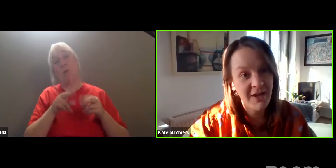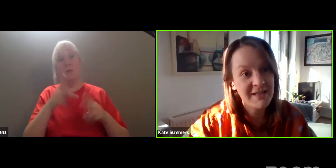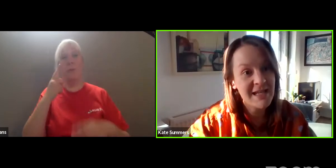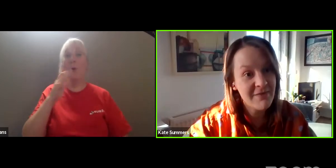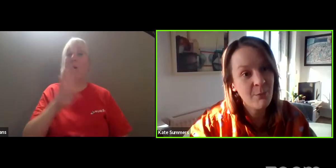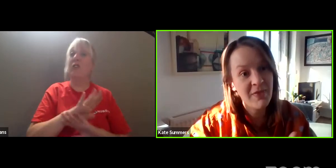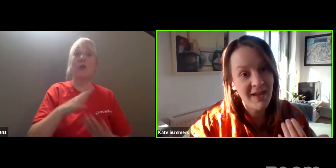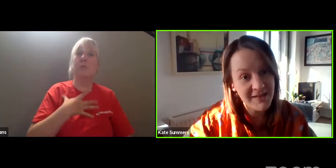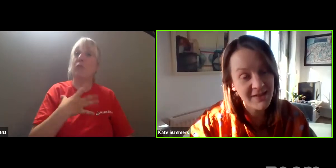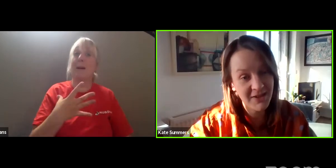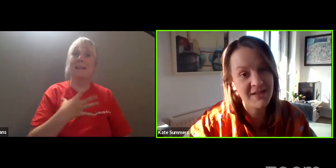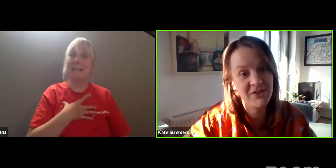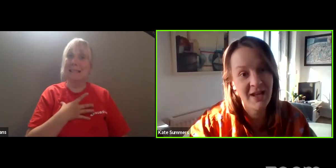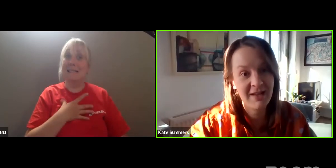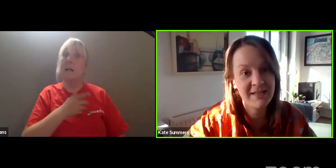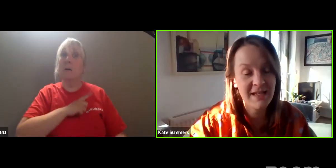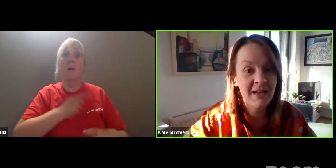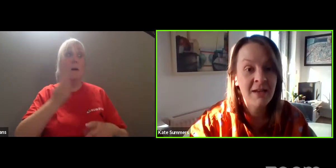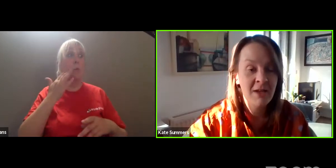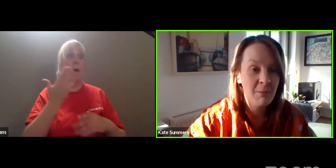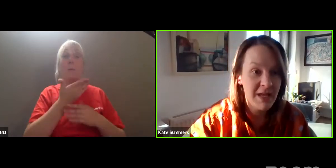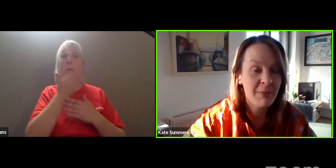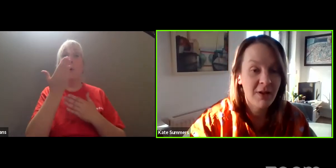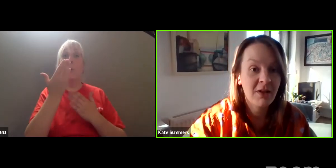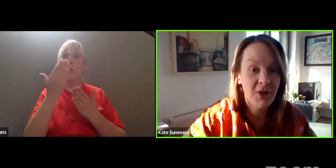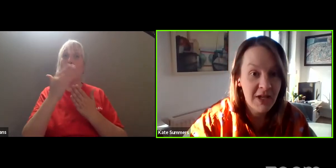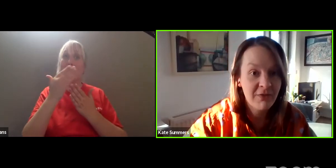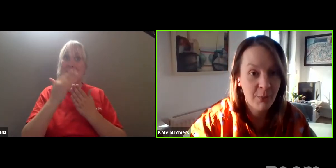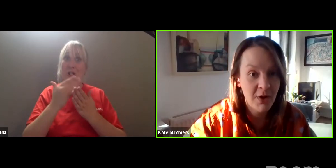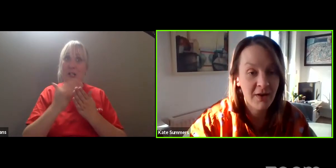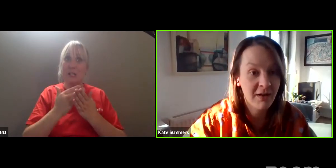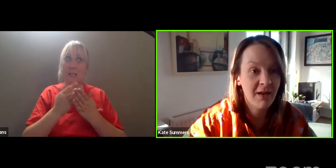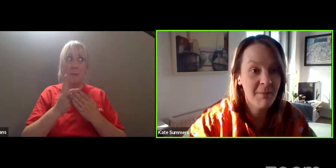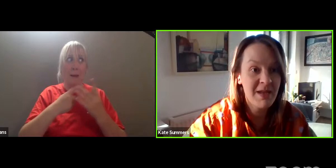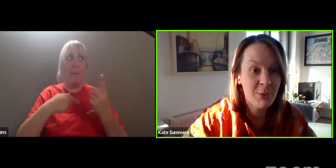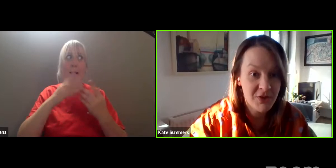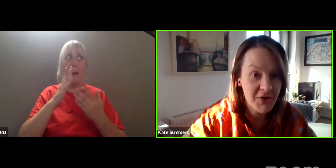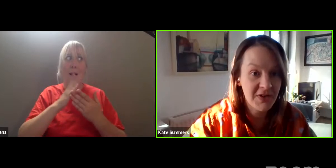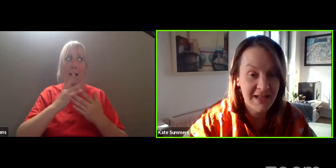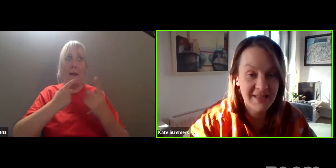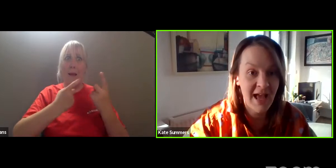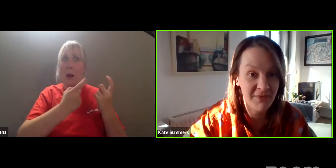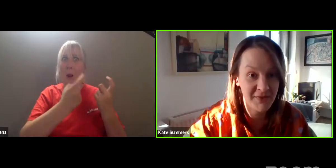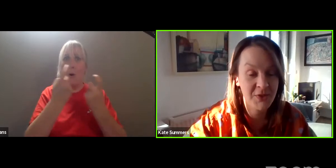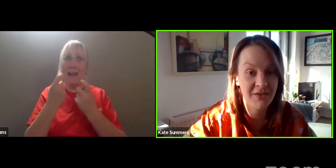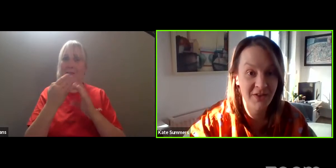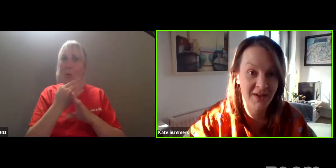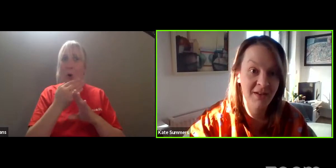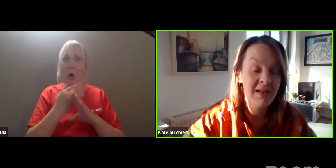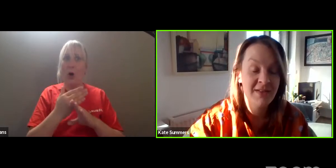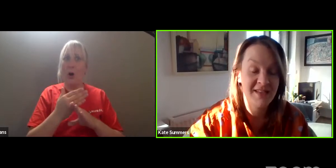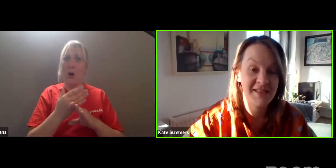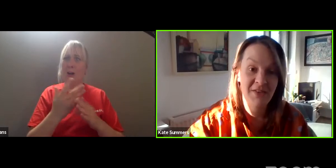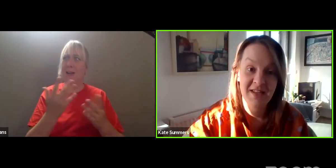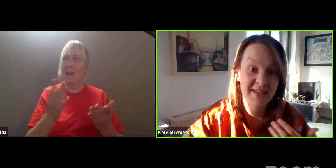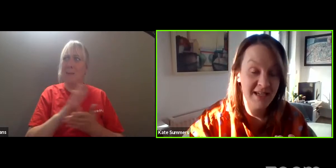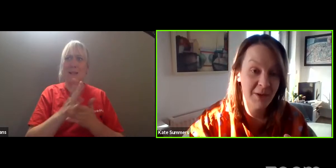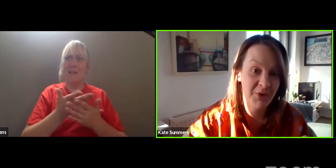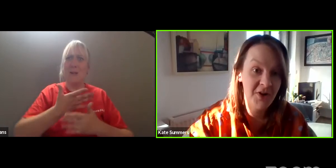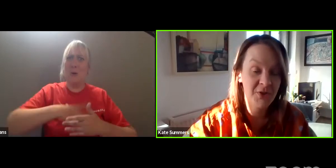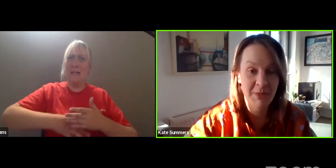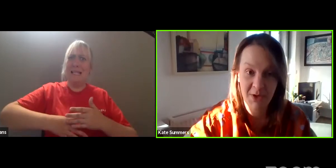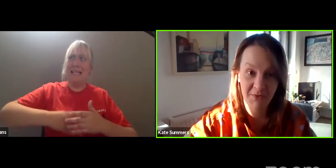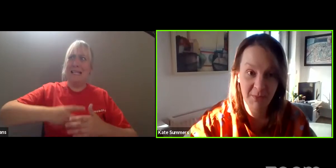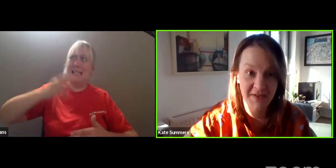what you find, even when there isn't conditionality, people are looking for work, and people don't need to have sort of necessarily a